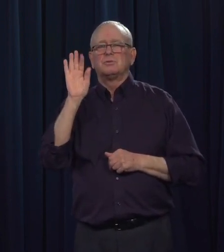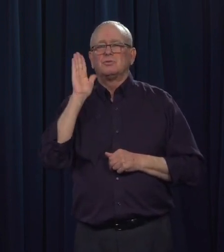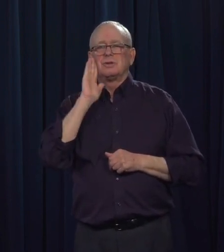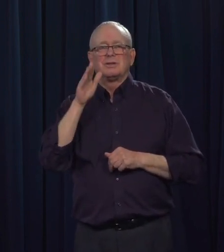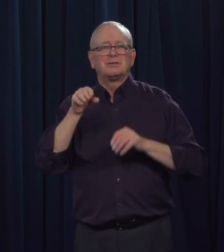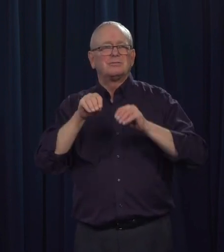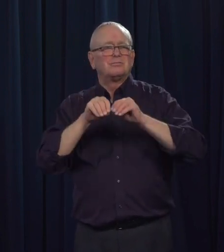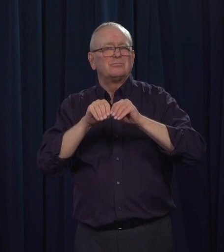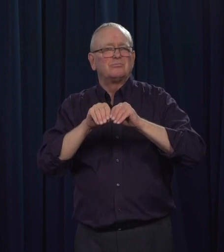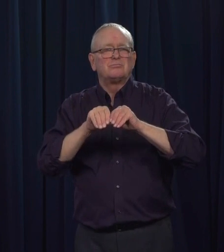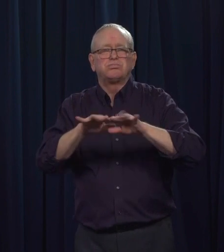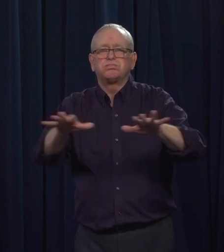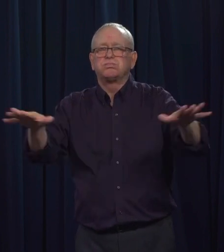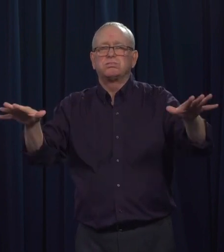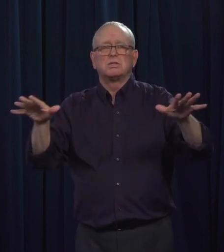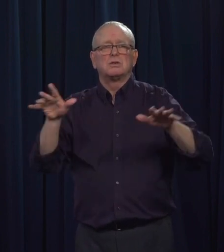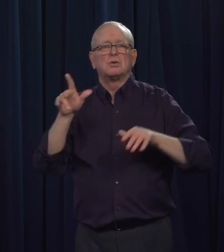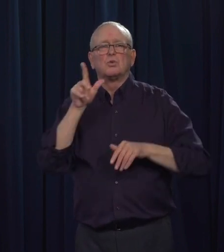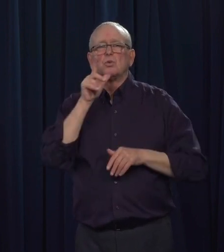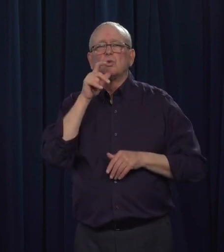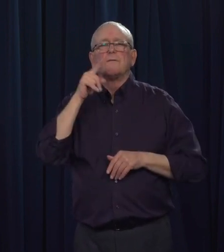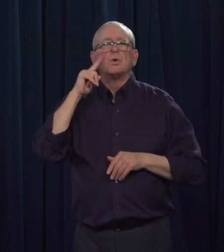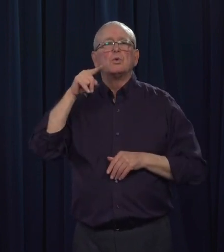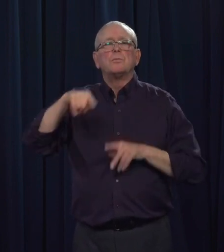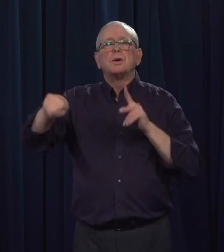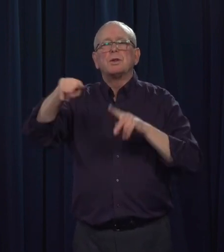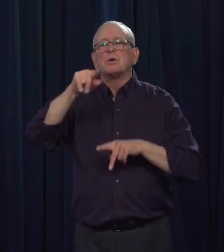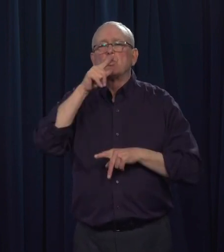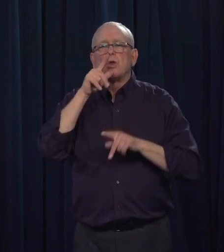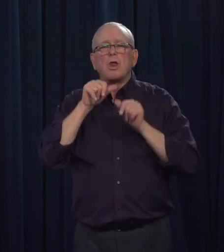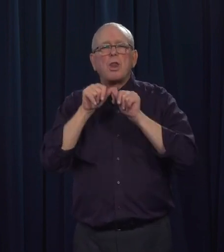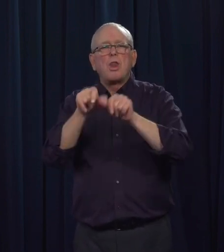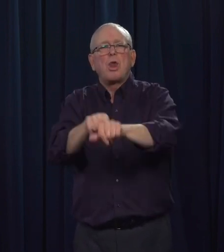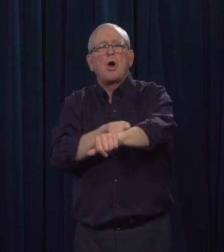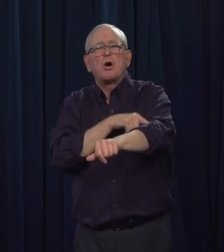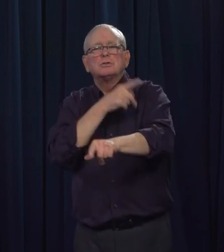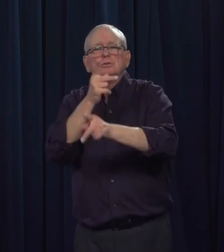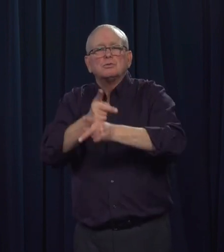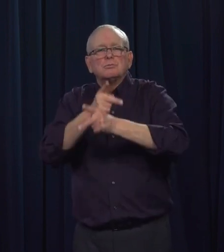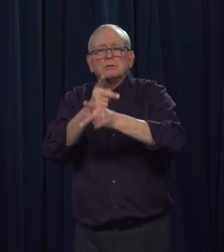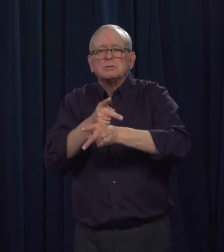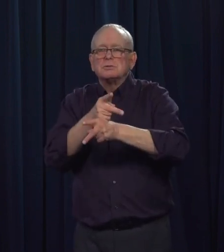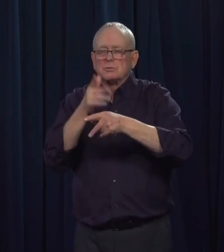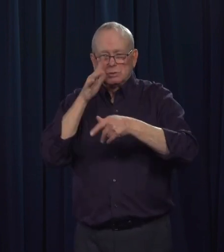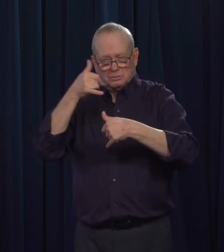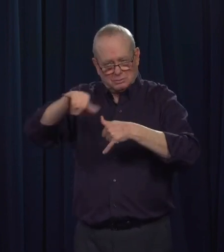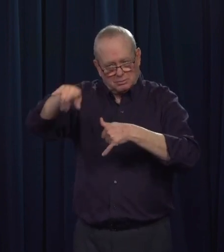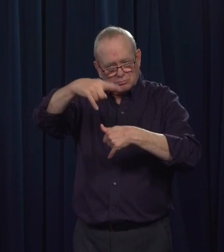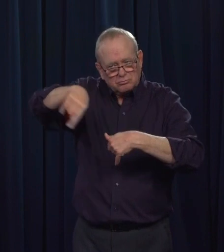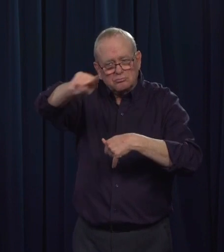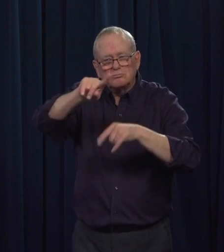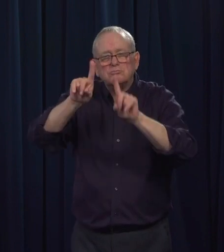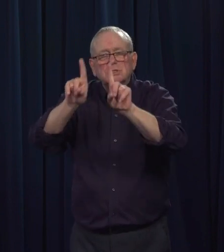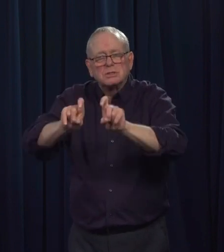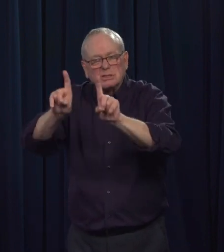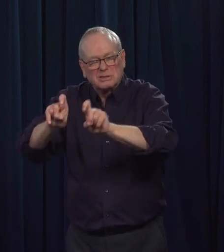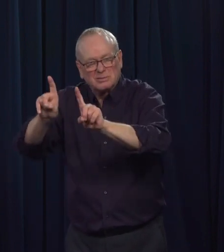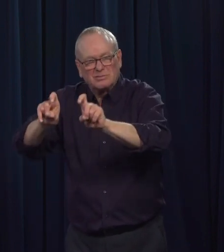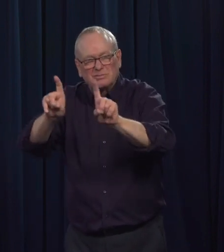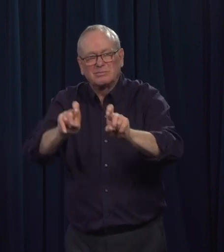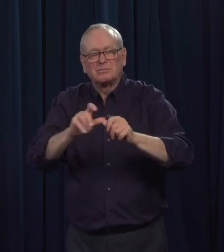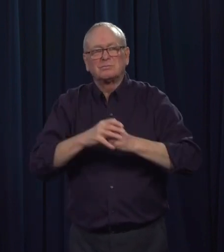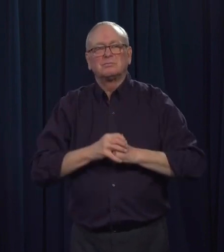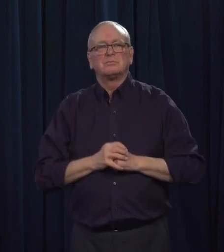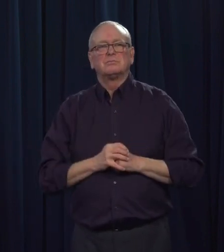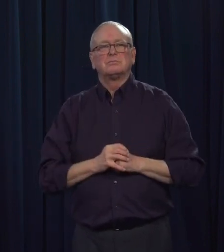Additionally, later this week, we will also be adding testing for healthcare workers. This is being done to ensure the physicians and nurses and other